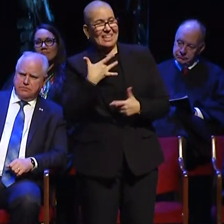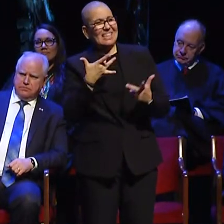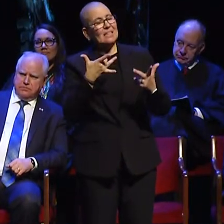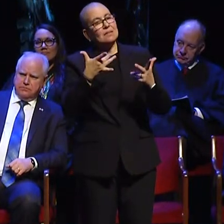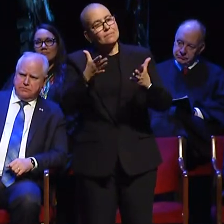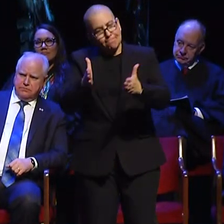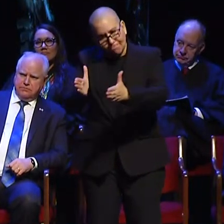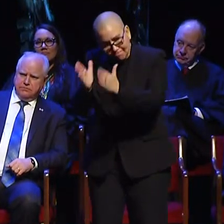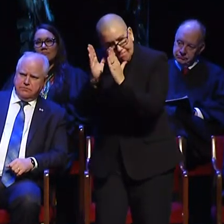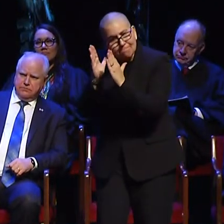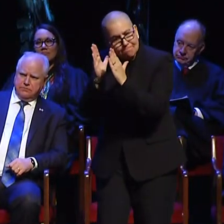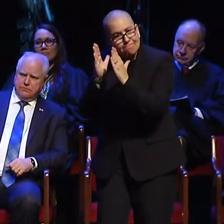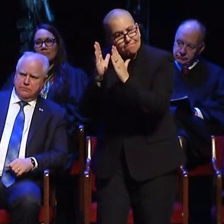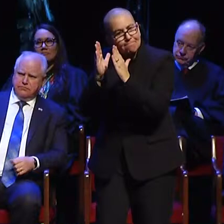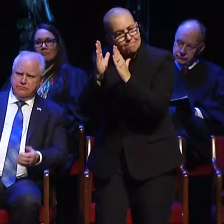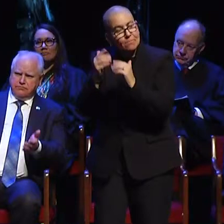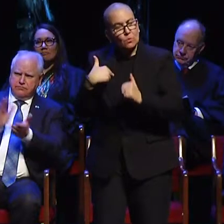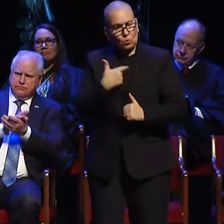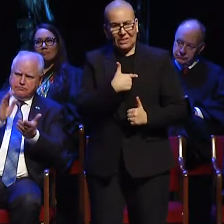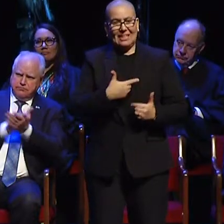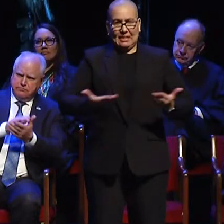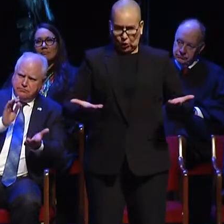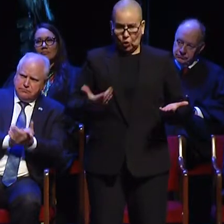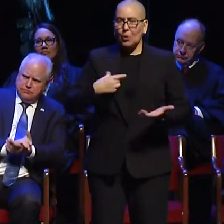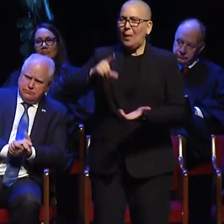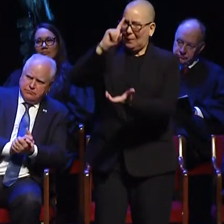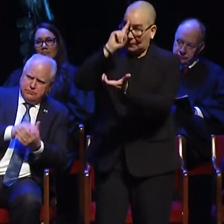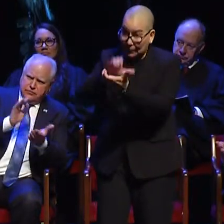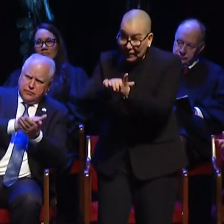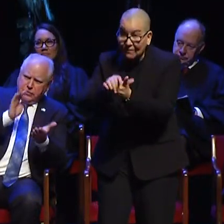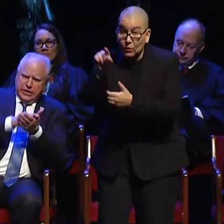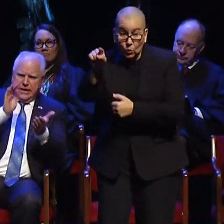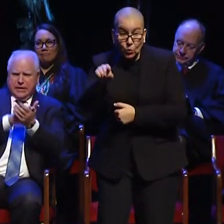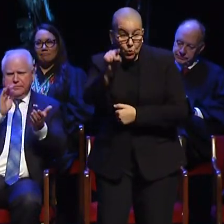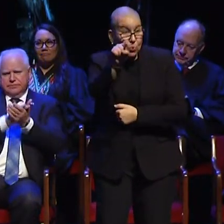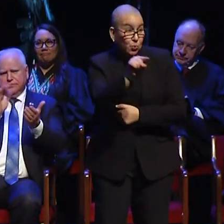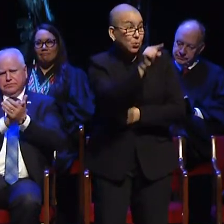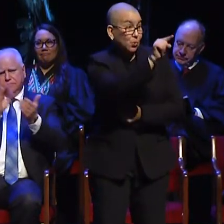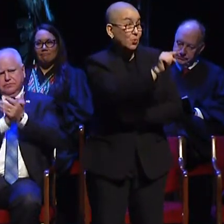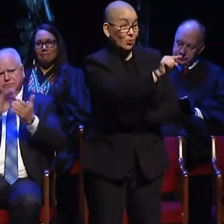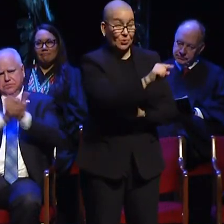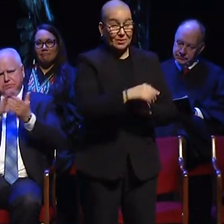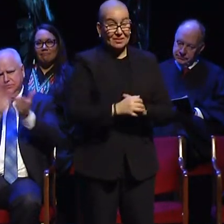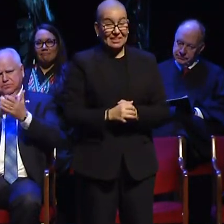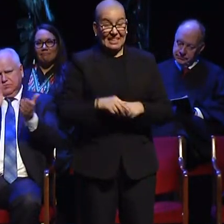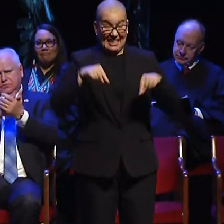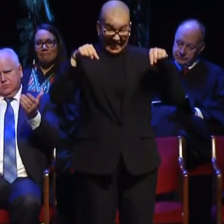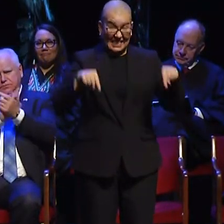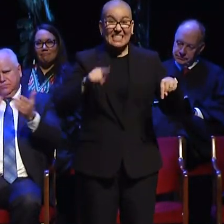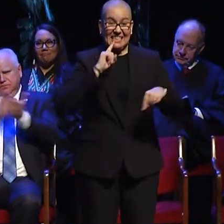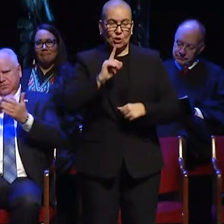we believe in you. This is your Minnesota.